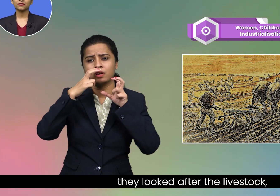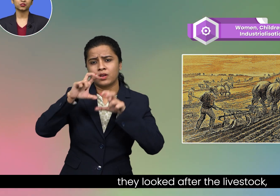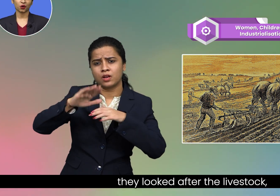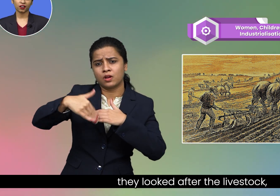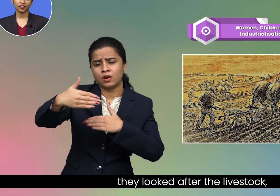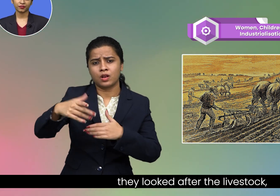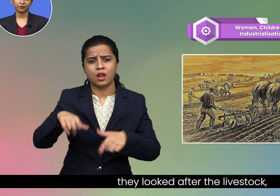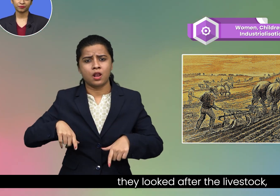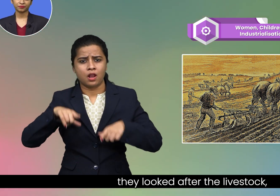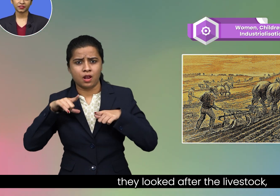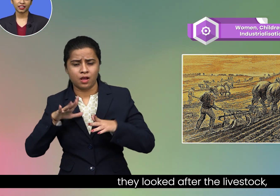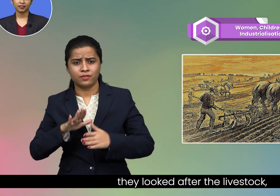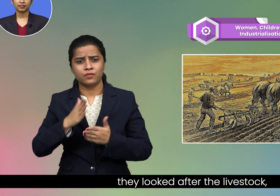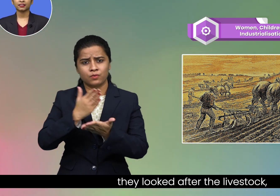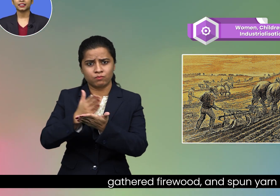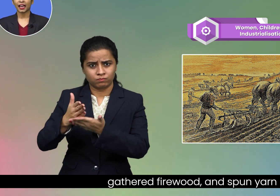the livestock,